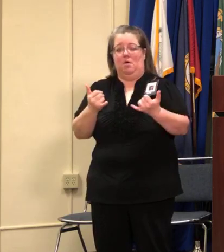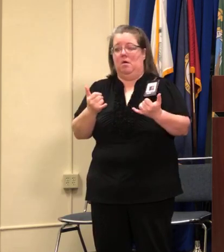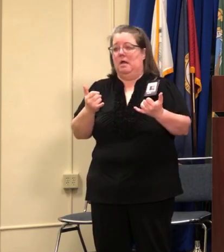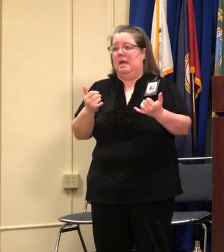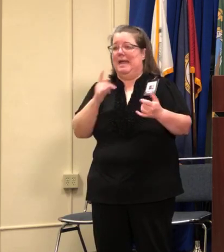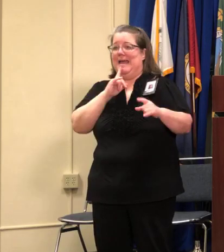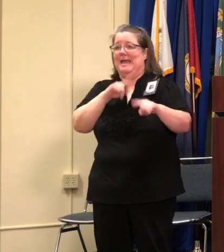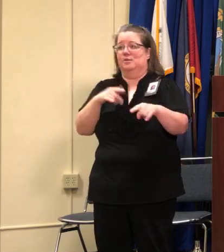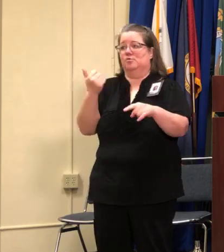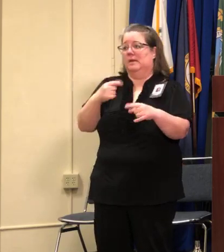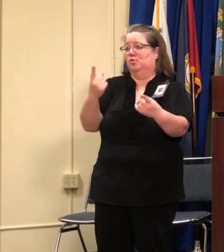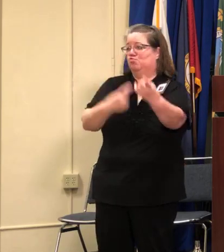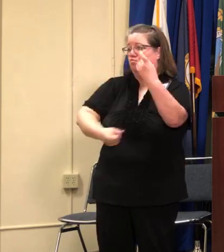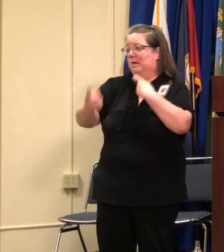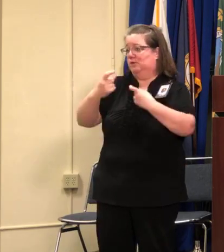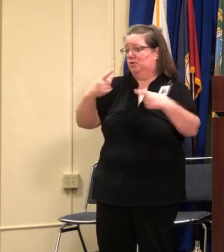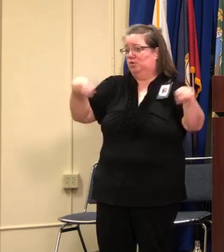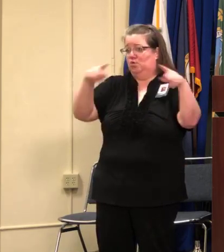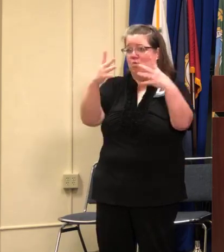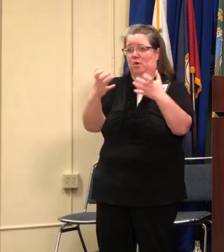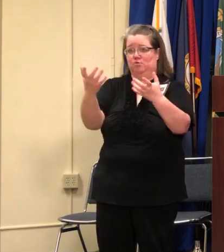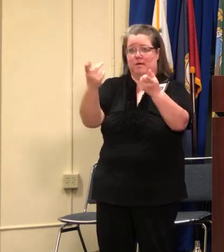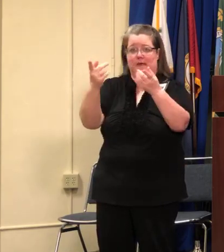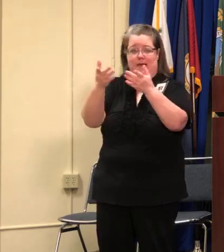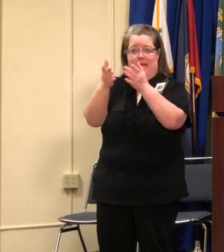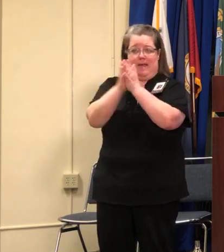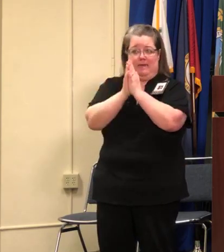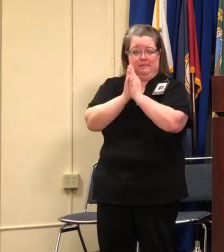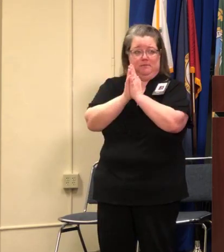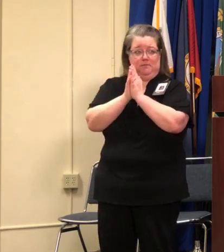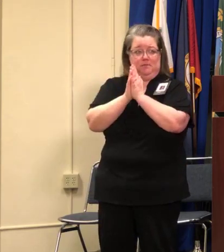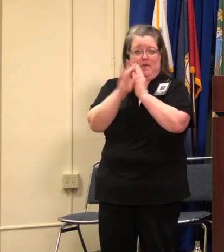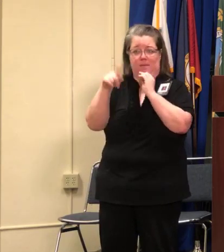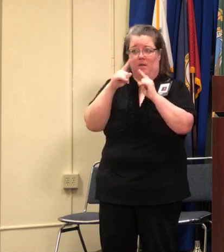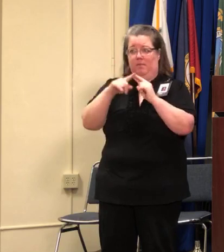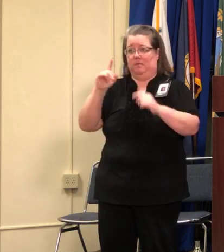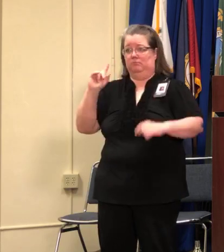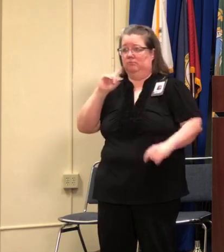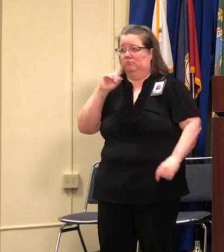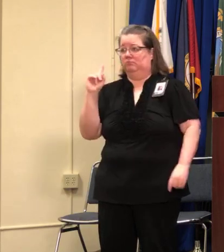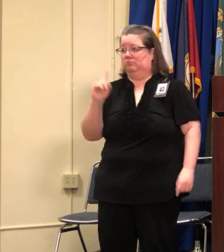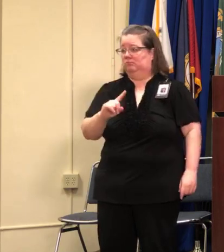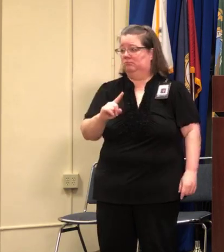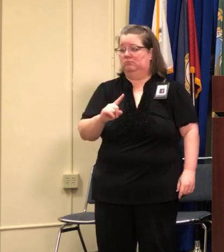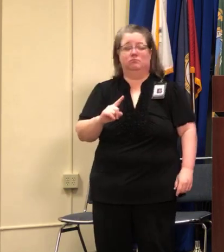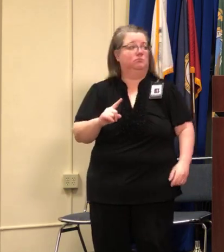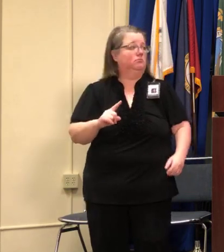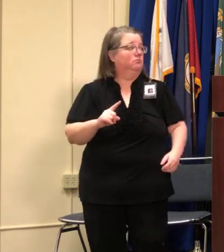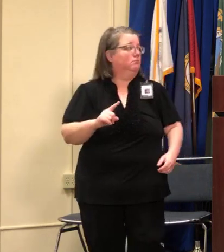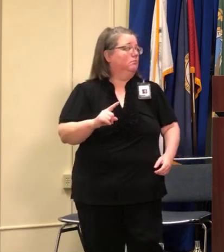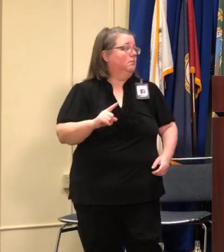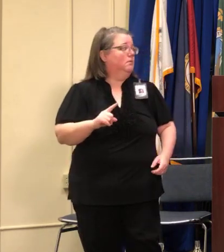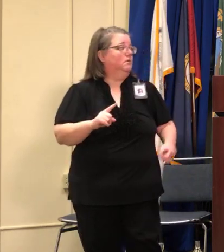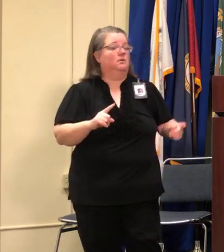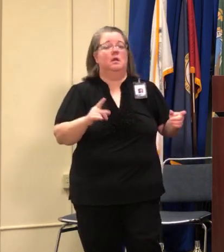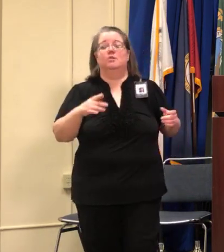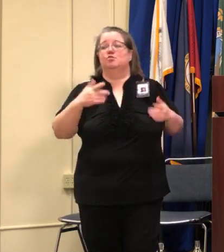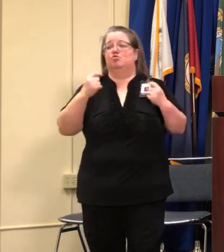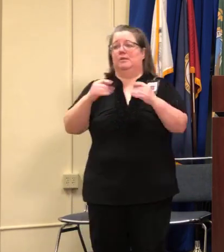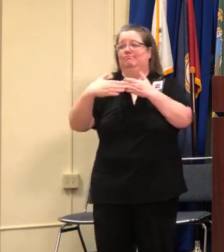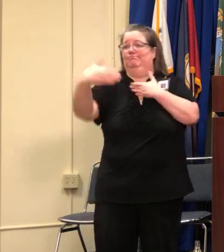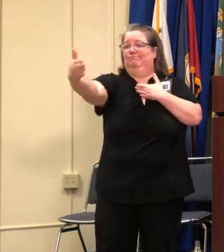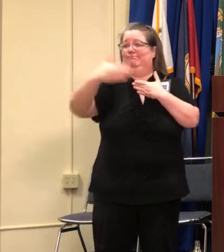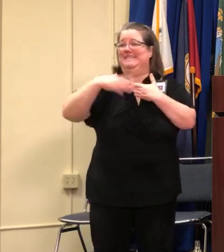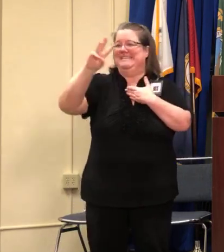entertain any questions that you may have pertaining to this directive. We're gonna try to keep our 6-foot distance and